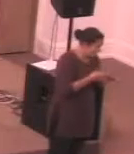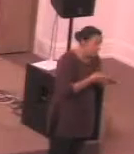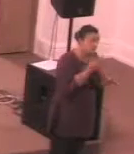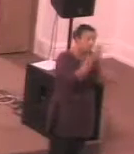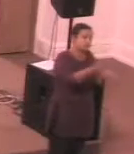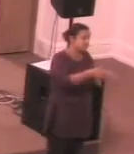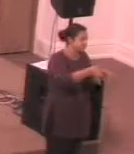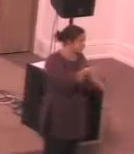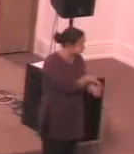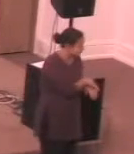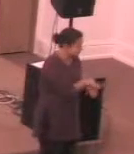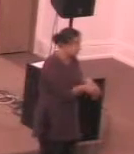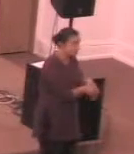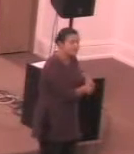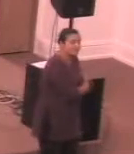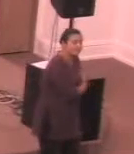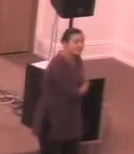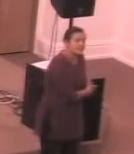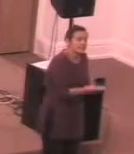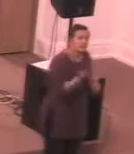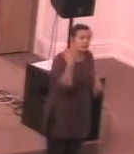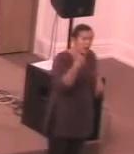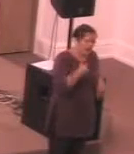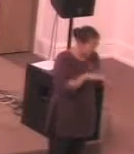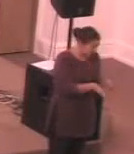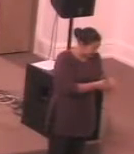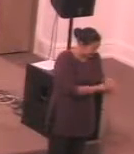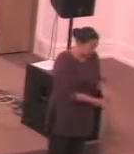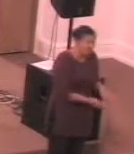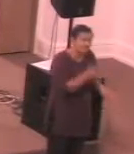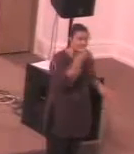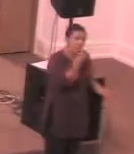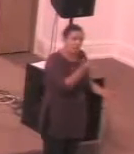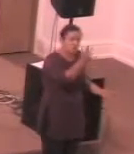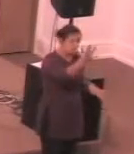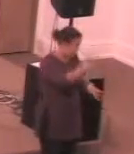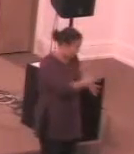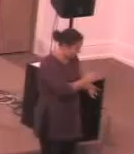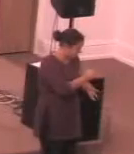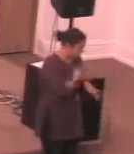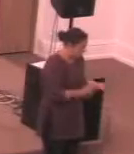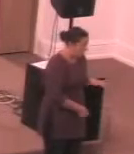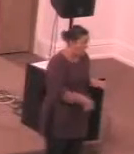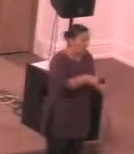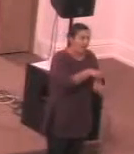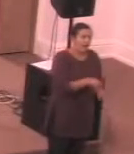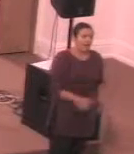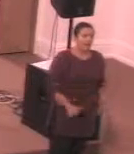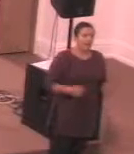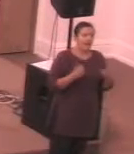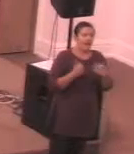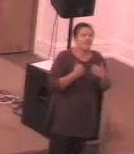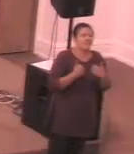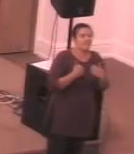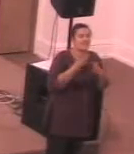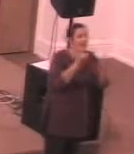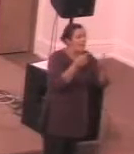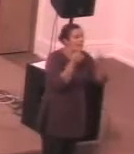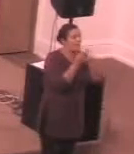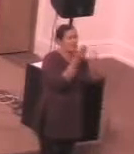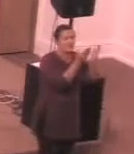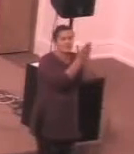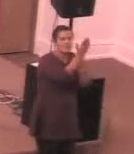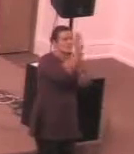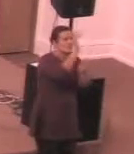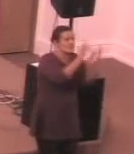that covers me and raised this dead man's life. And it's